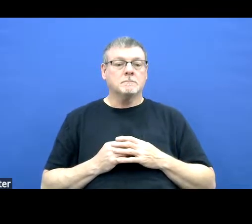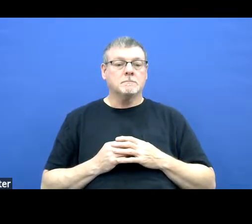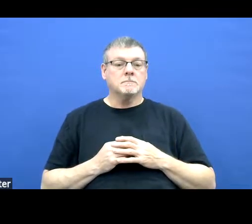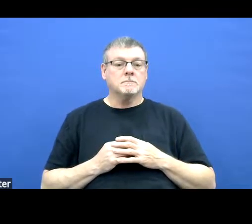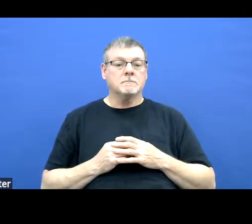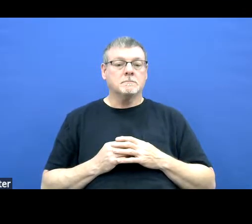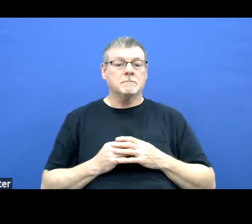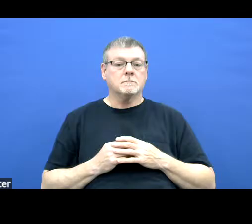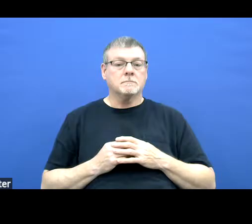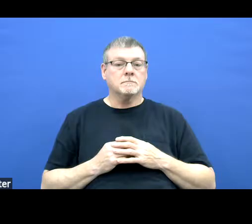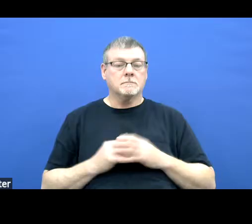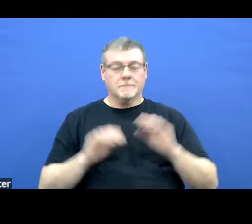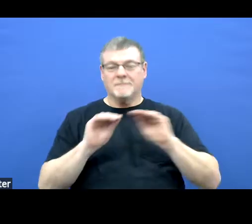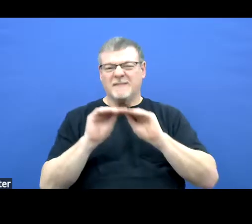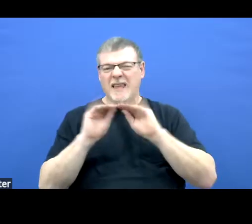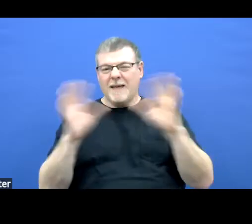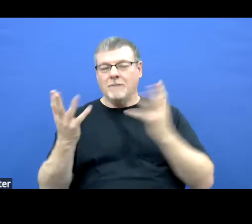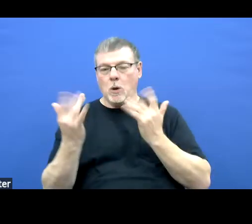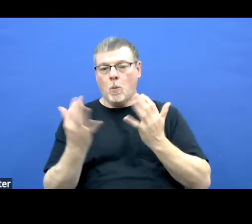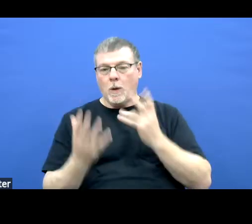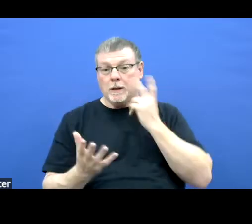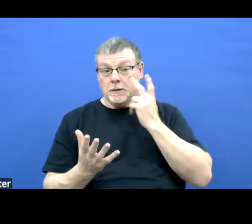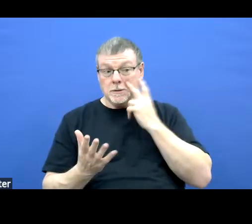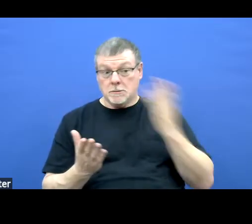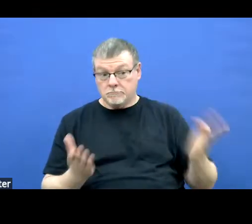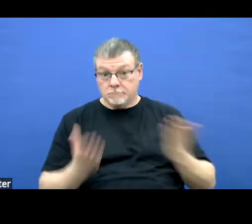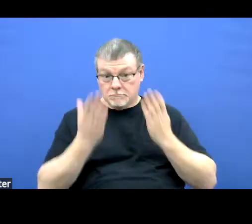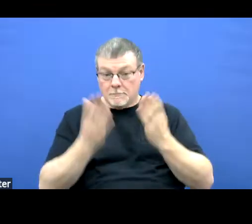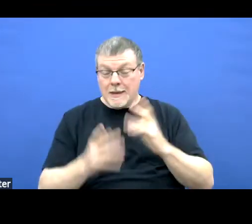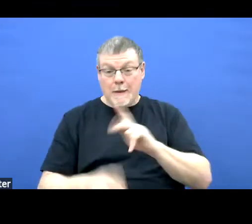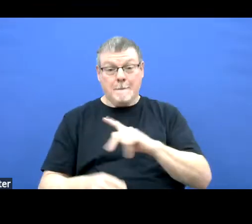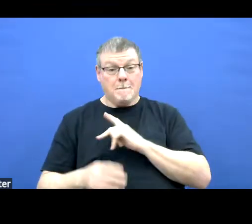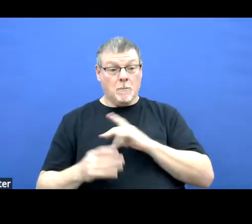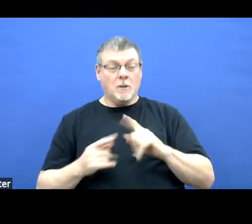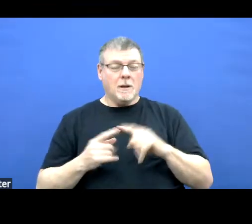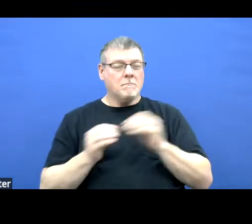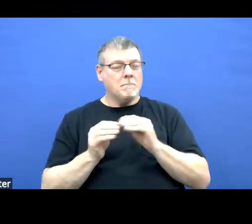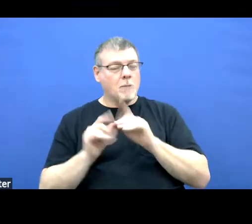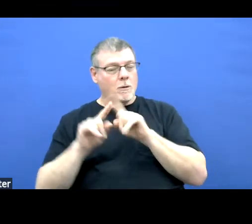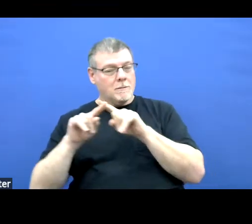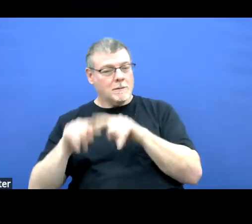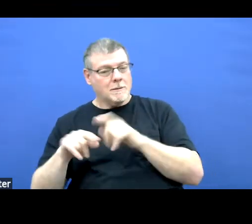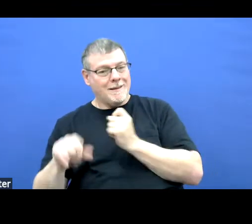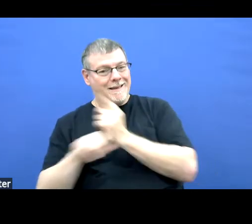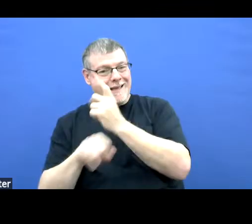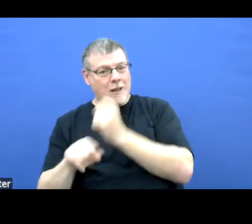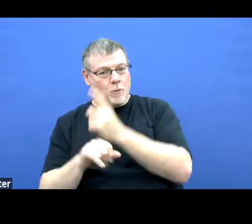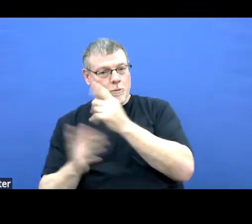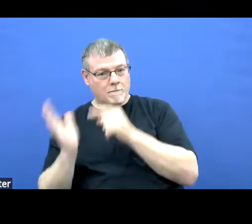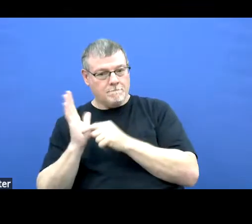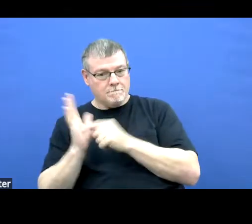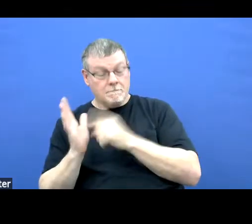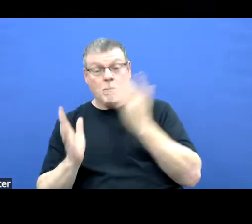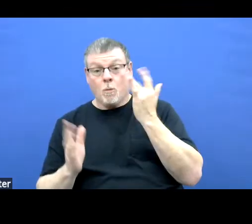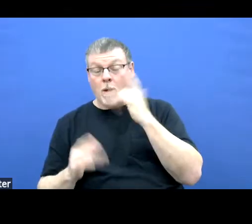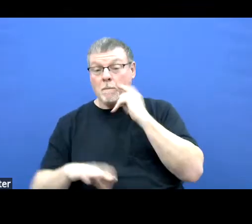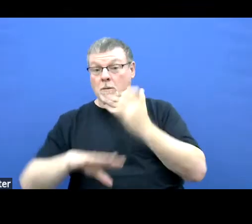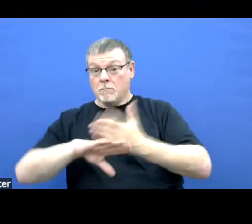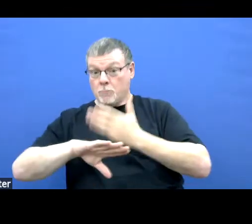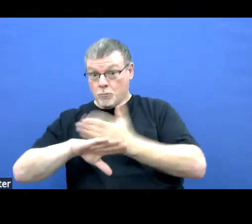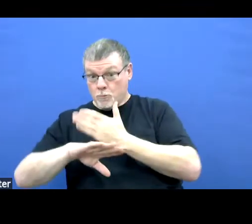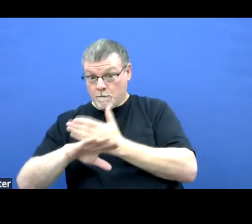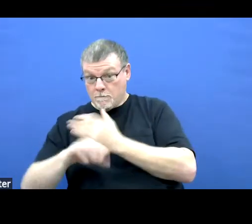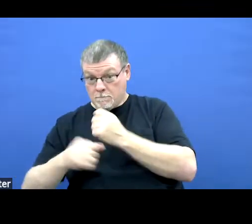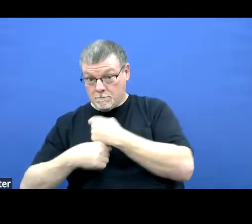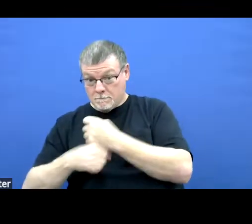I will obviously wait to see what the stuff is going. I personally am leaning more towards the annual fee, not only because of the improvements that they make,